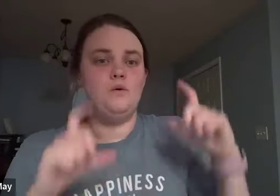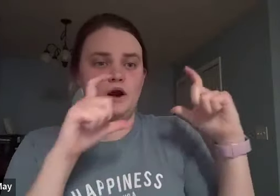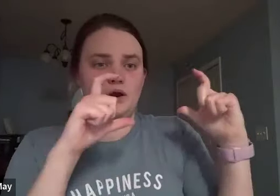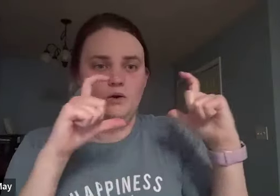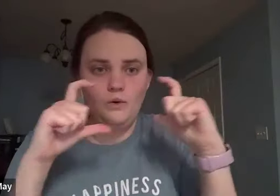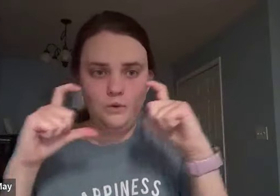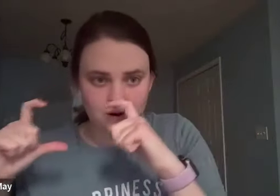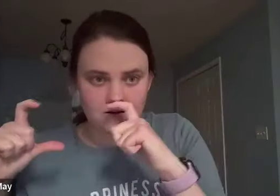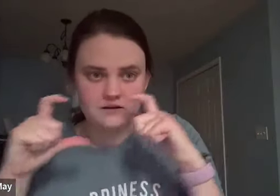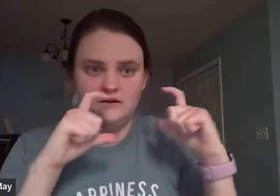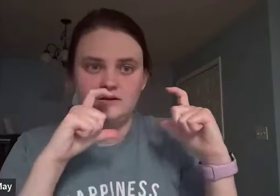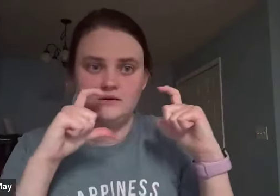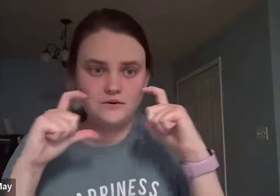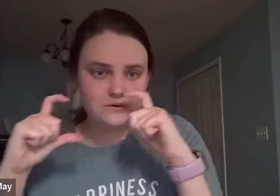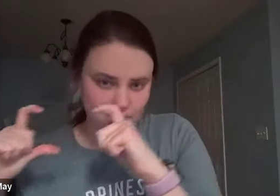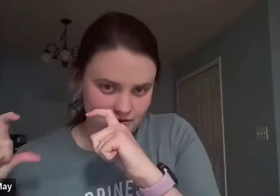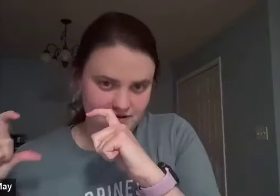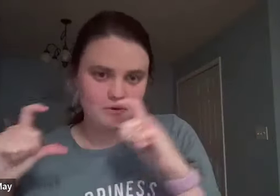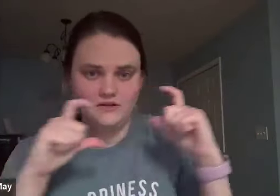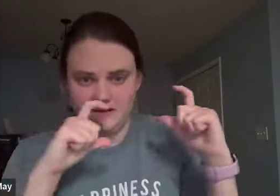or corn, like corn on the cob.